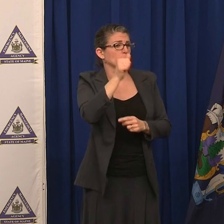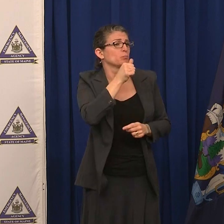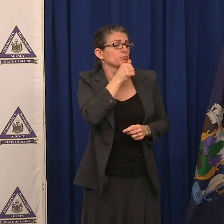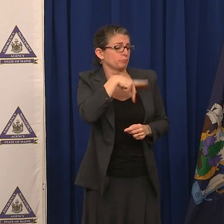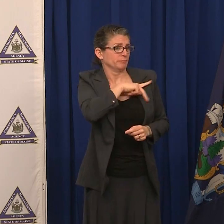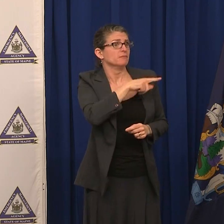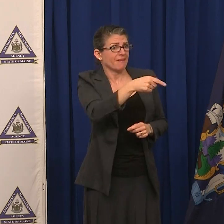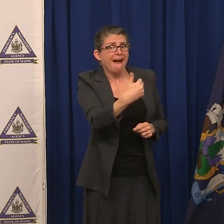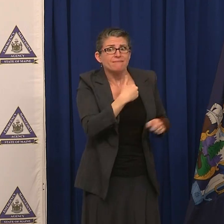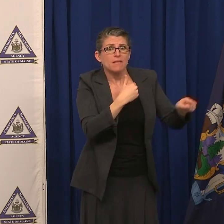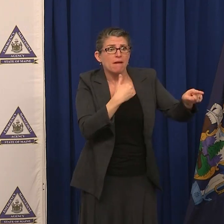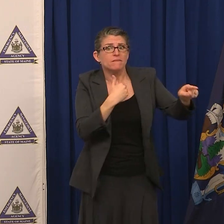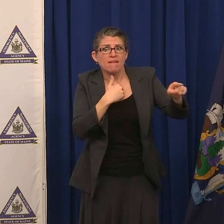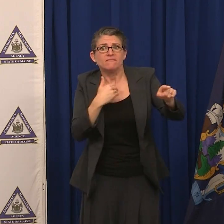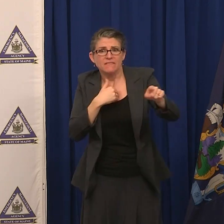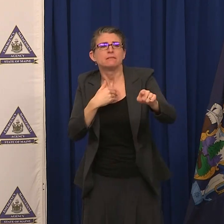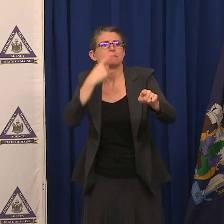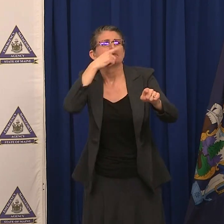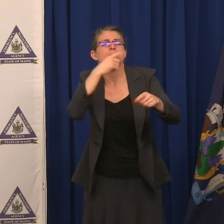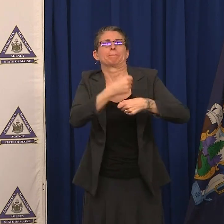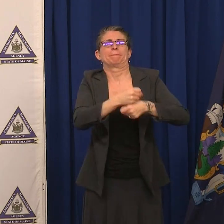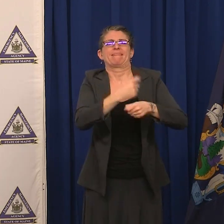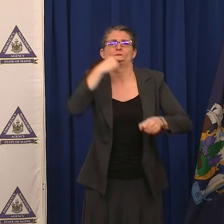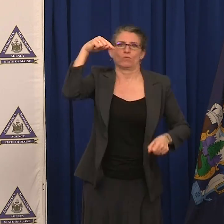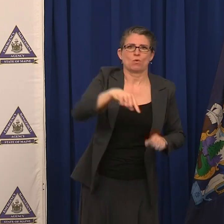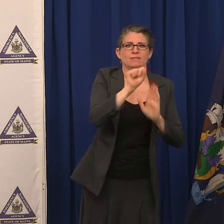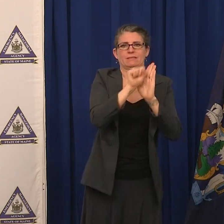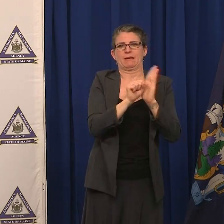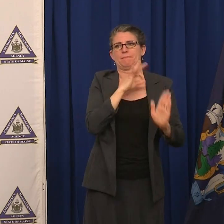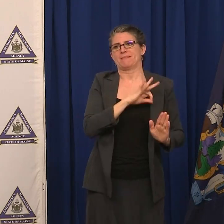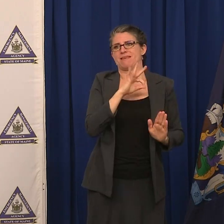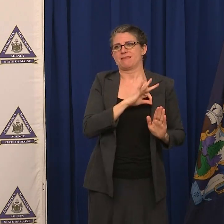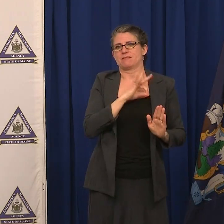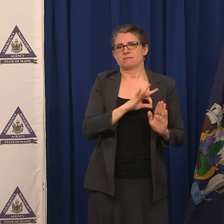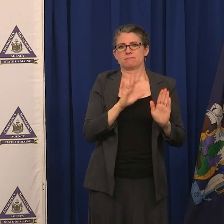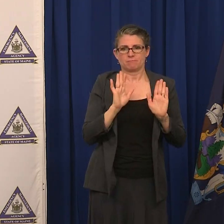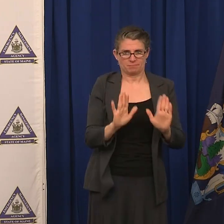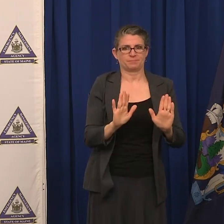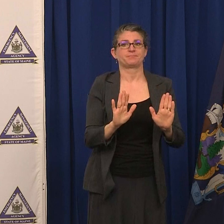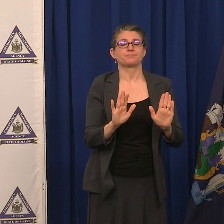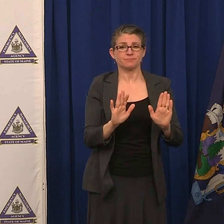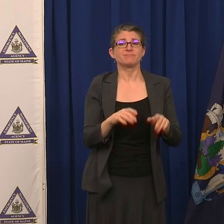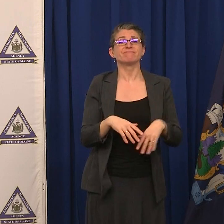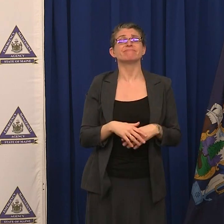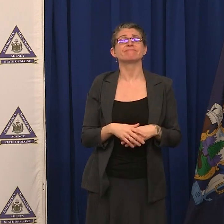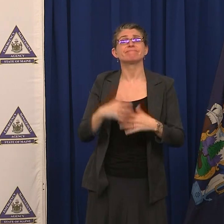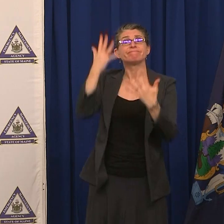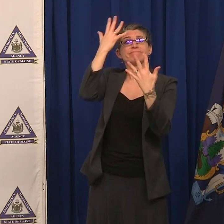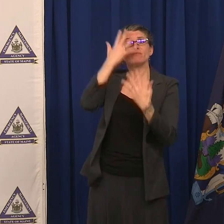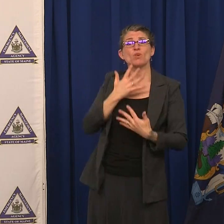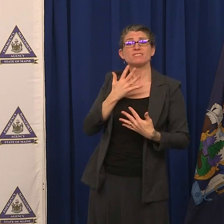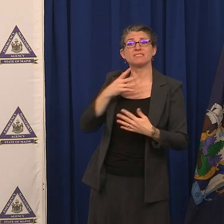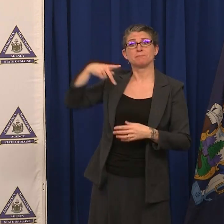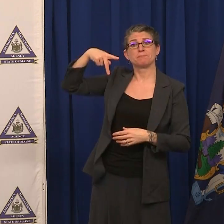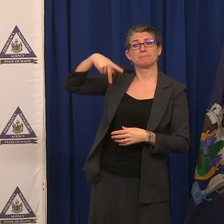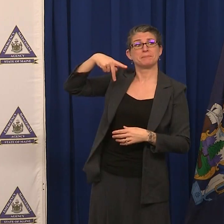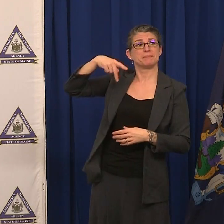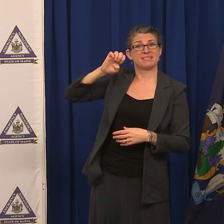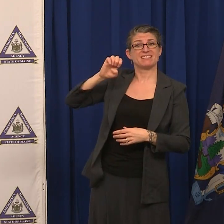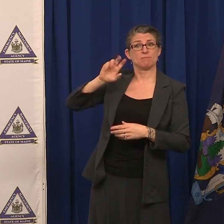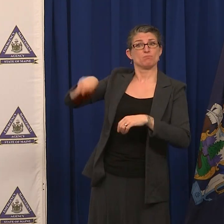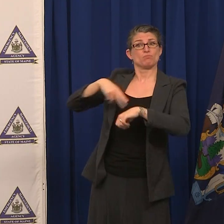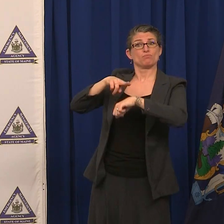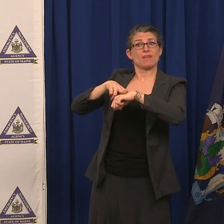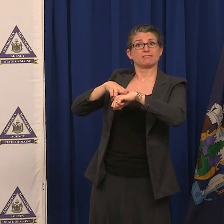Procurement is also a challenge because there is not a nationalized procurement system for PPE, which effectively leaves